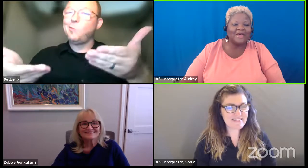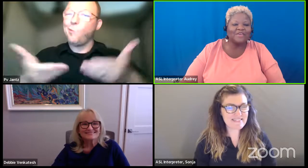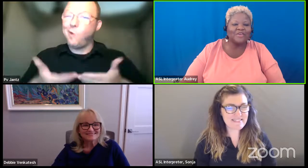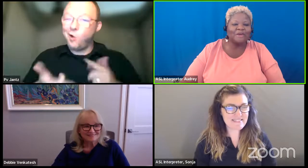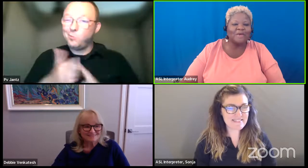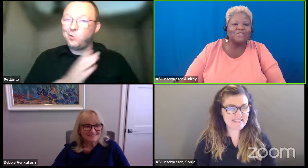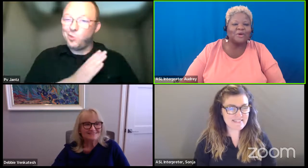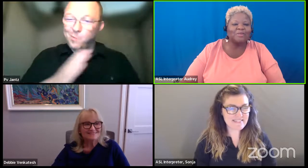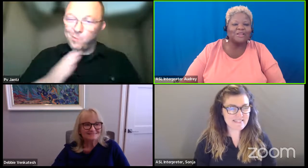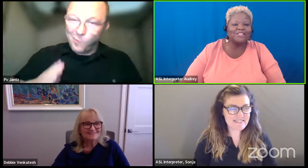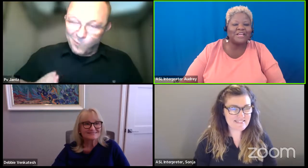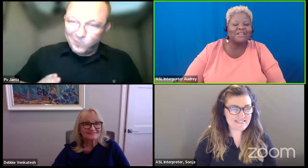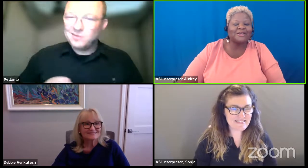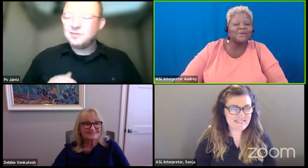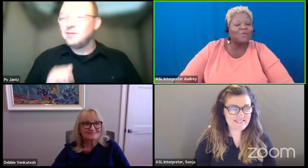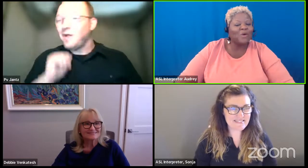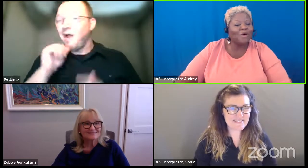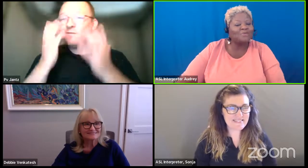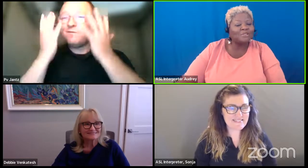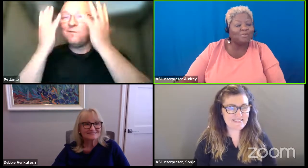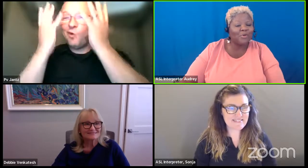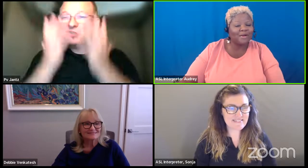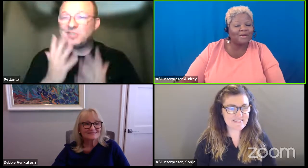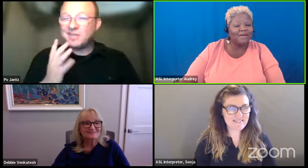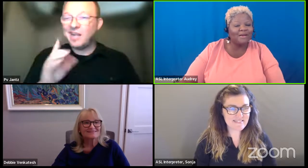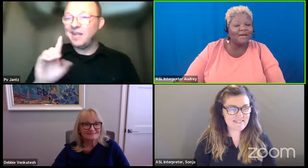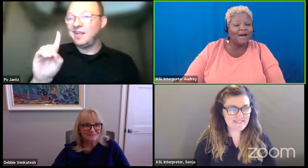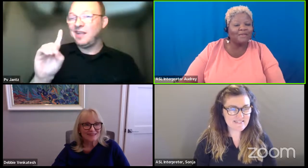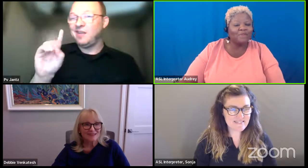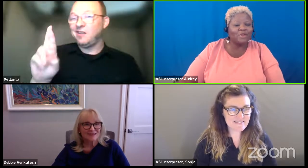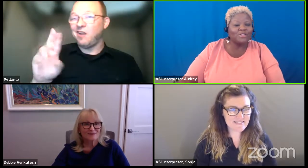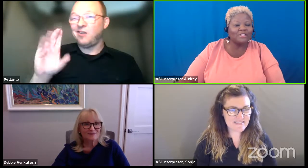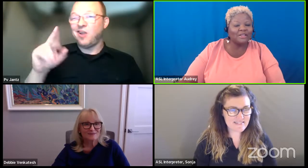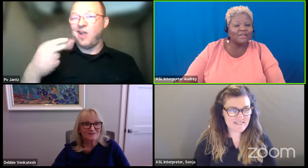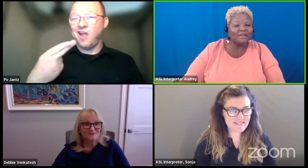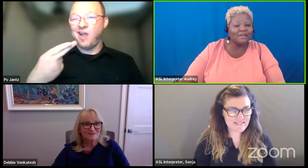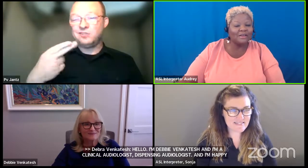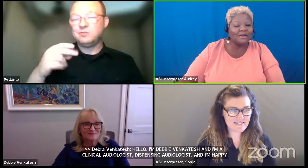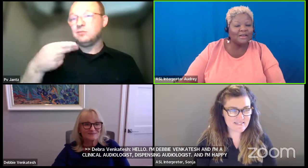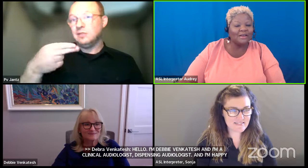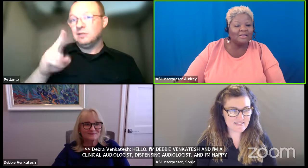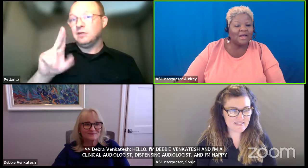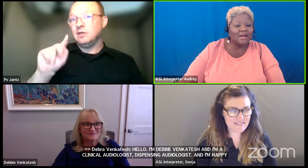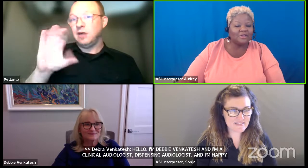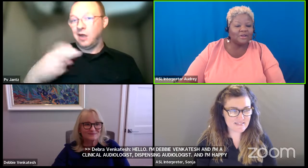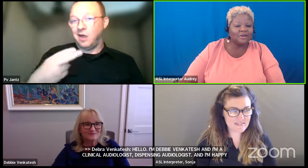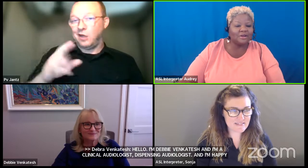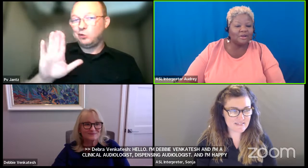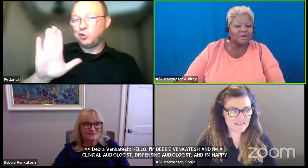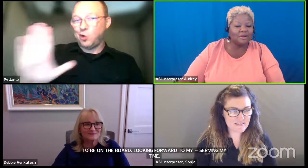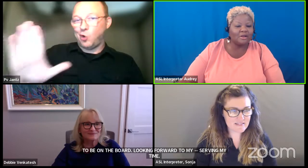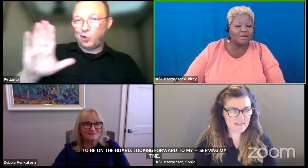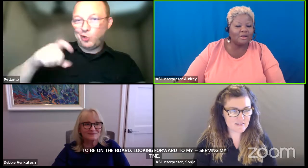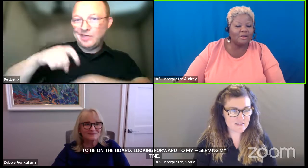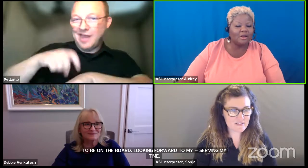Awesome. Thank you very much. We appreciate you and welcome to the board. Unfortunately,